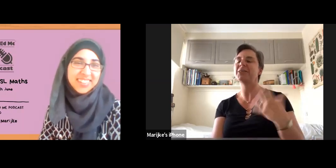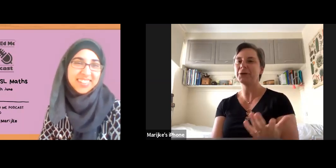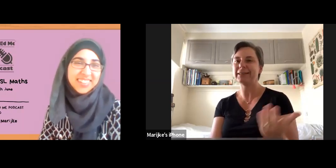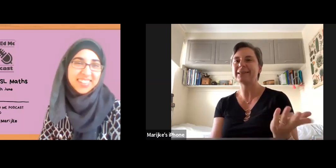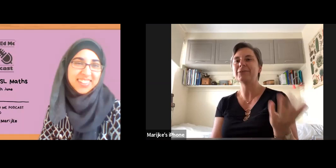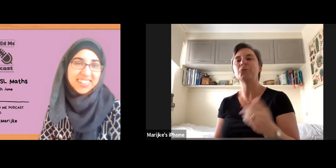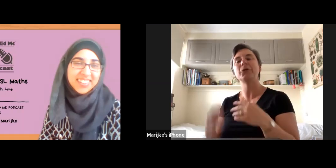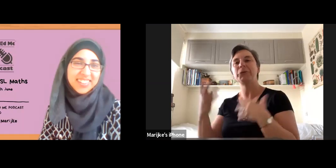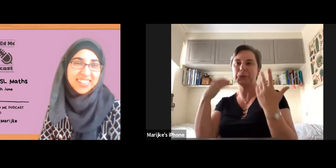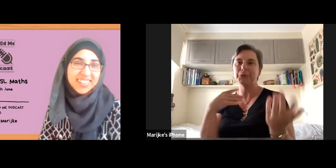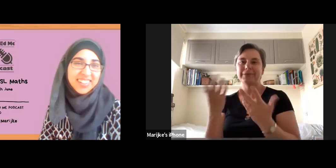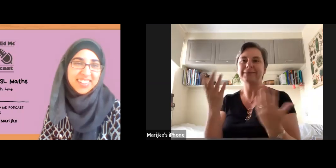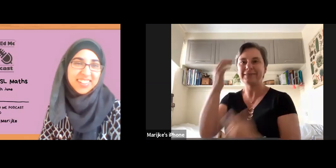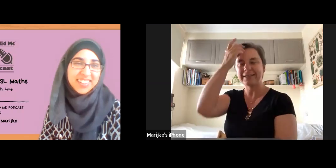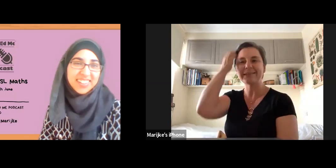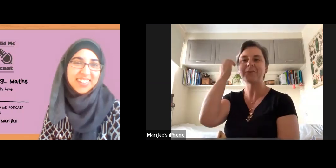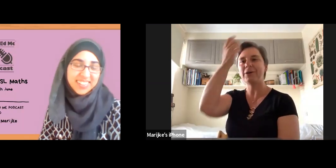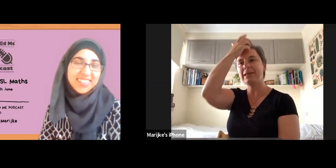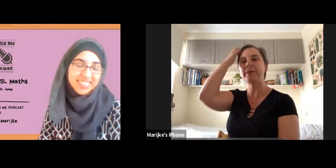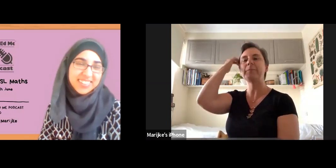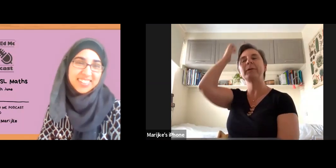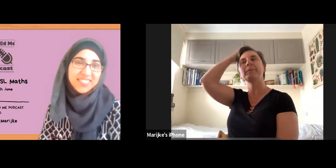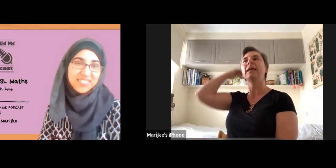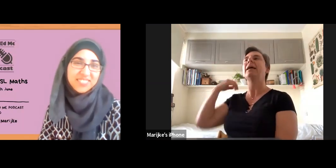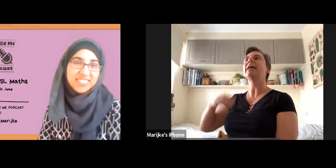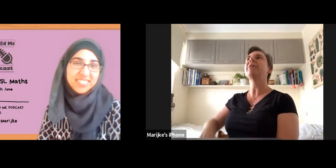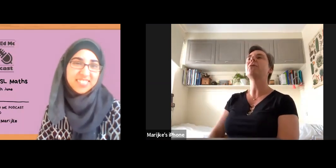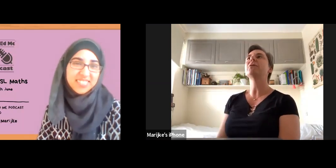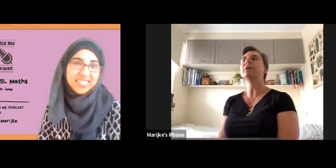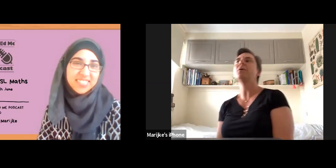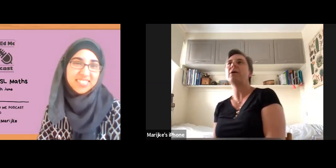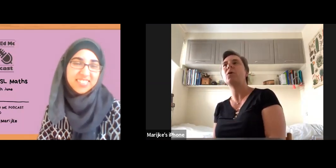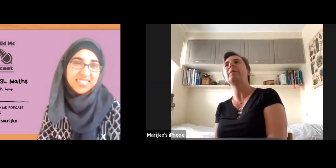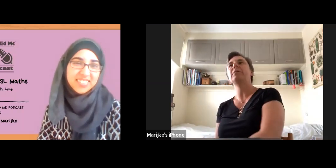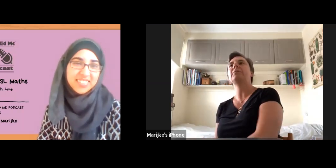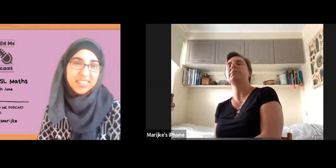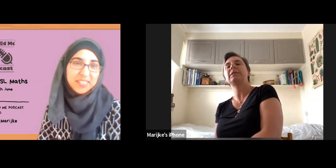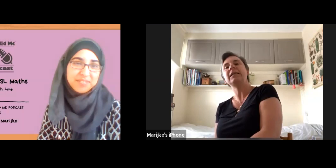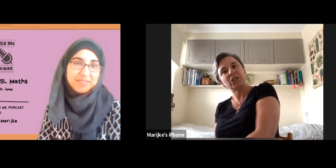enjoy this, I do want to use the skills I've got a little bit. And I thought, okay, what about teaching?